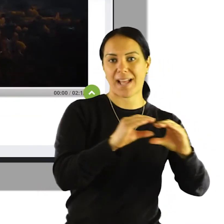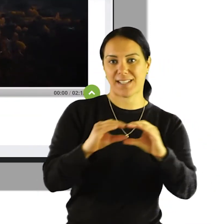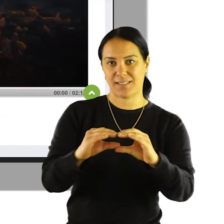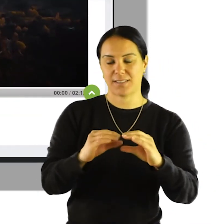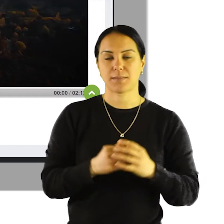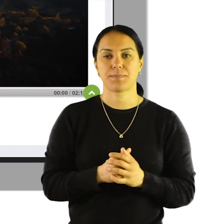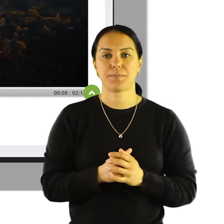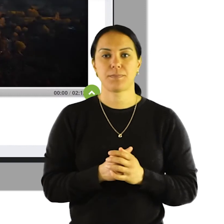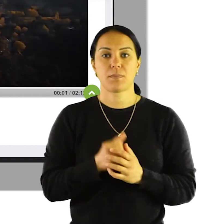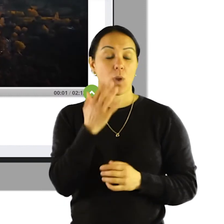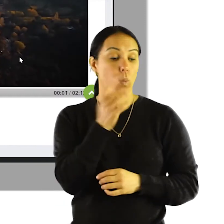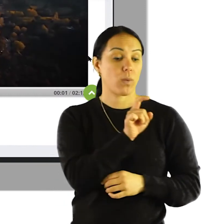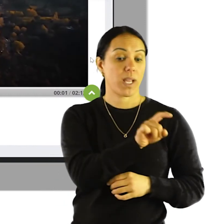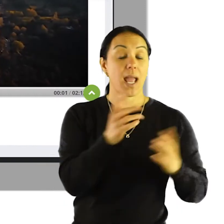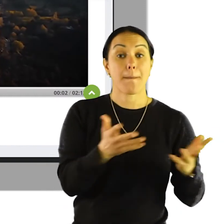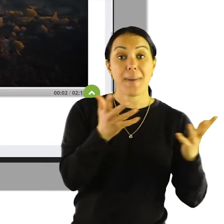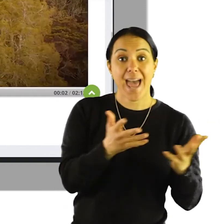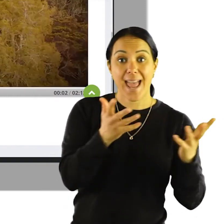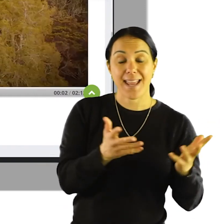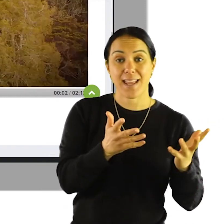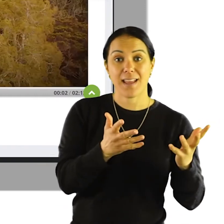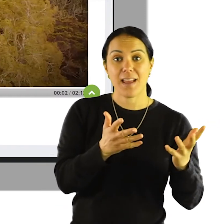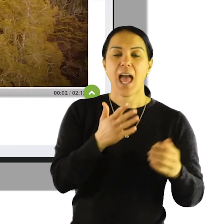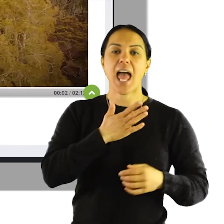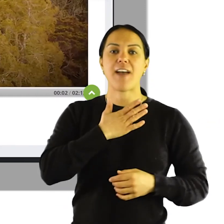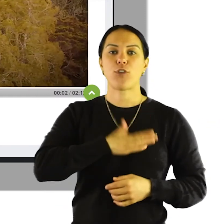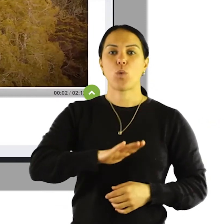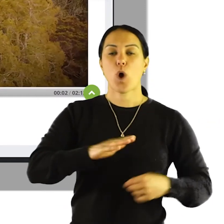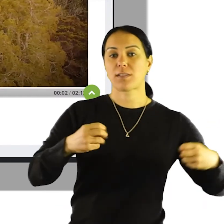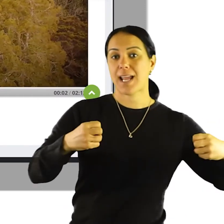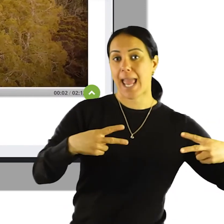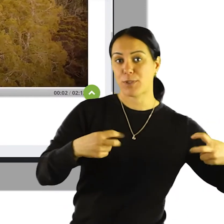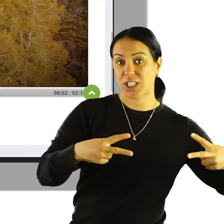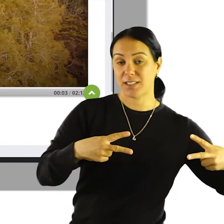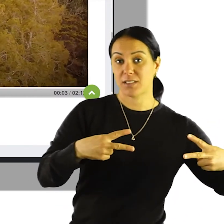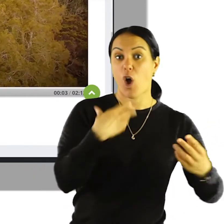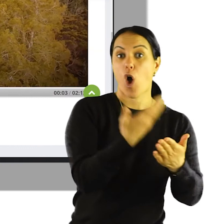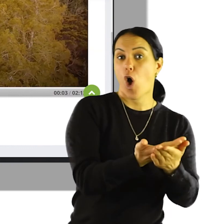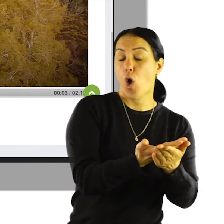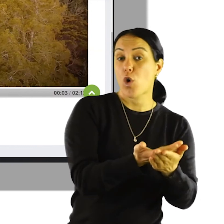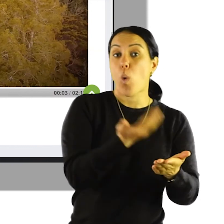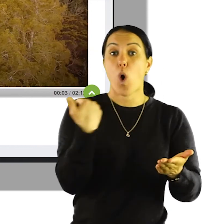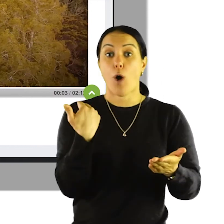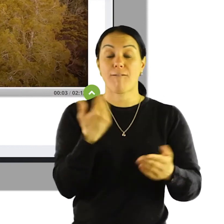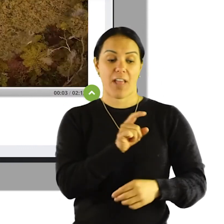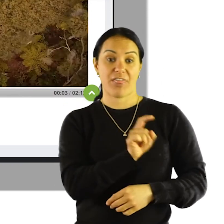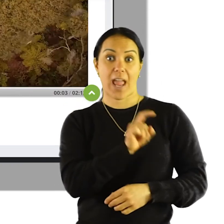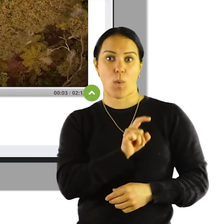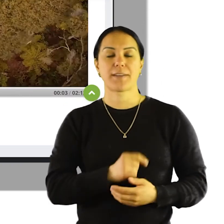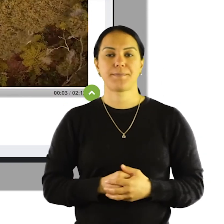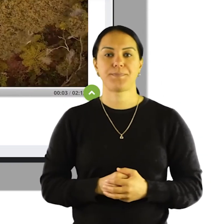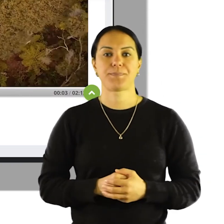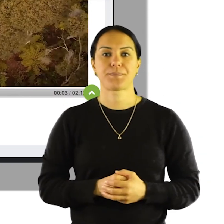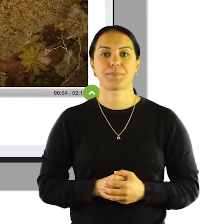buttons. When we play the video, if you would like closed captions on or off, you can toggle